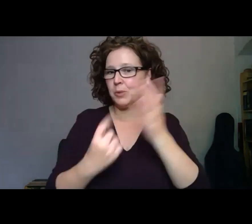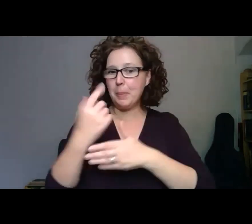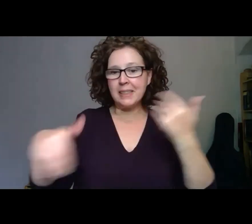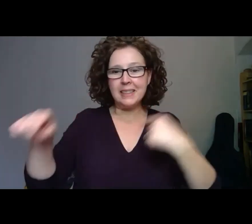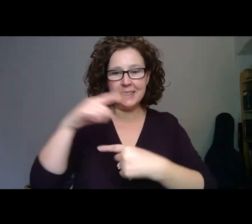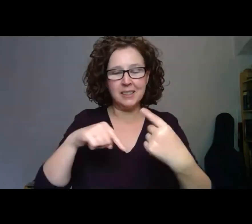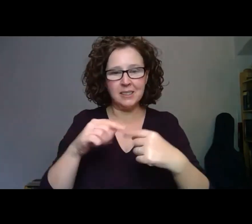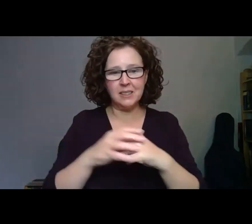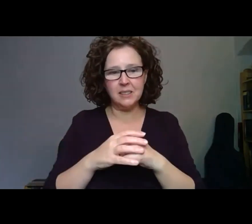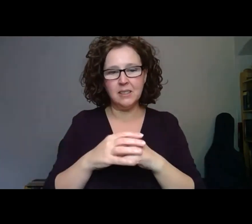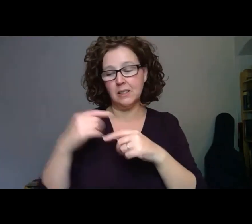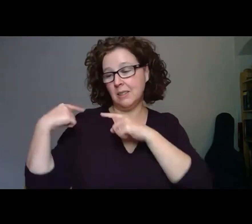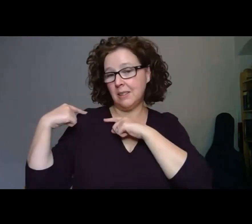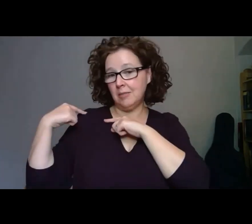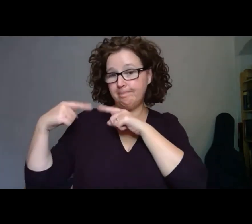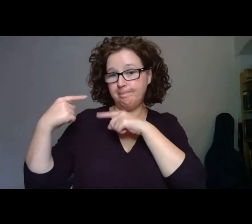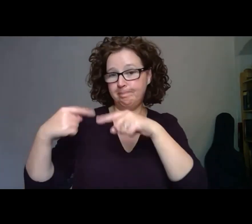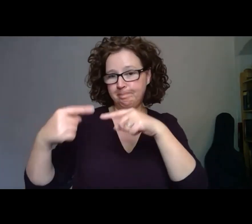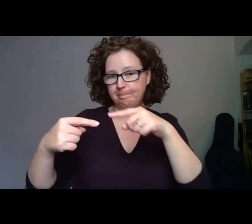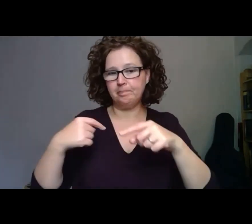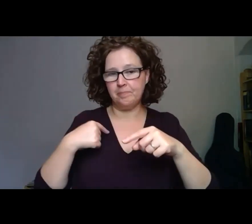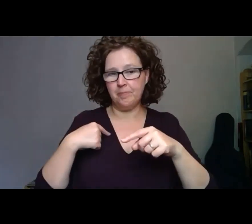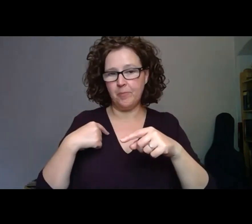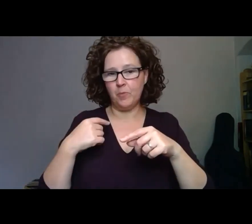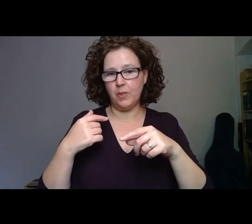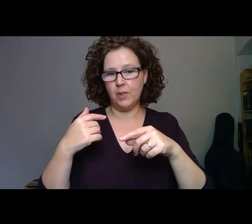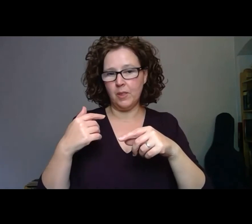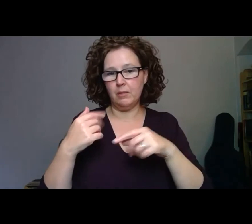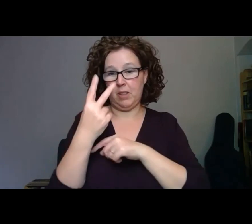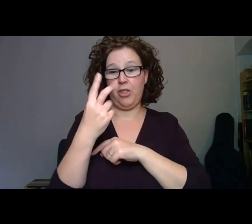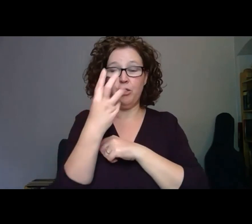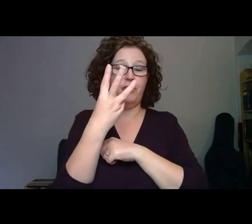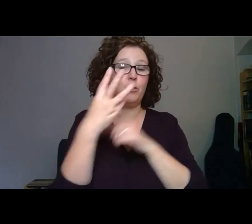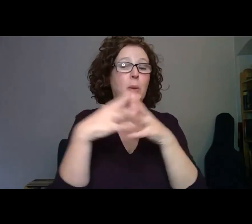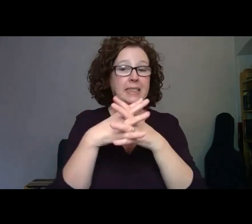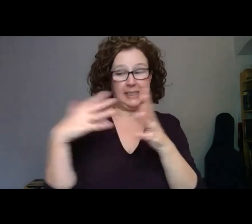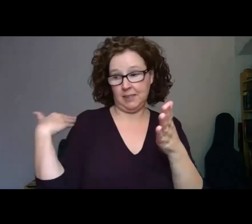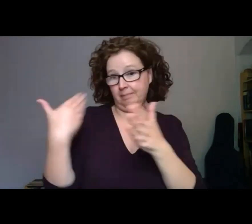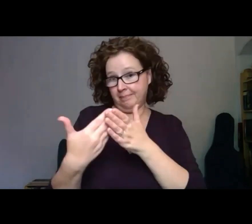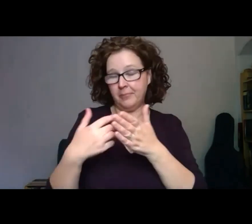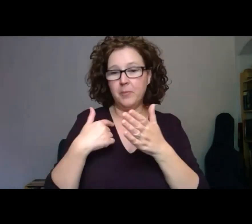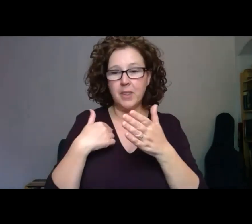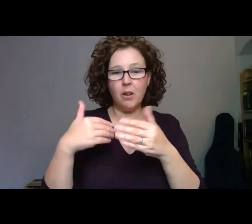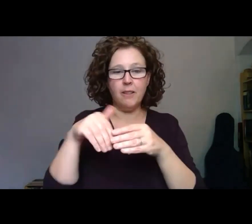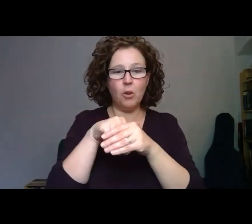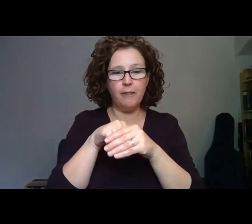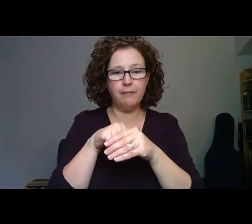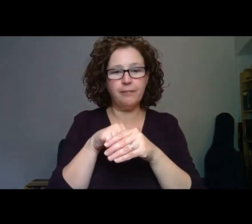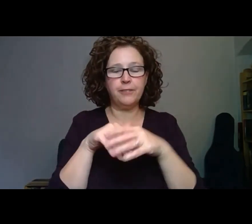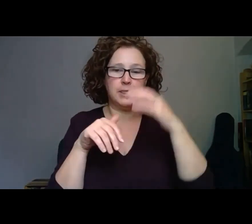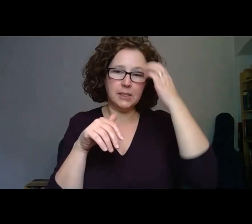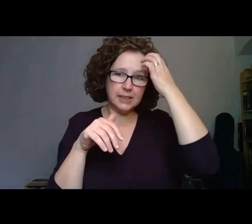These past days, I was involved, this past 3 weeks, I was involved in